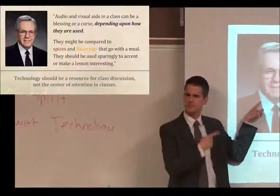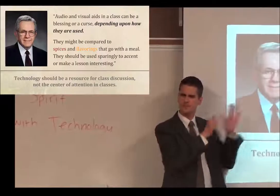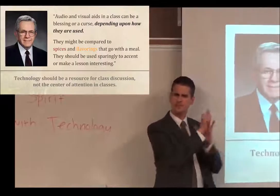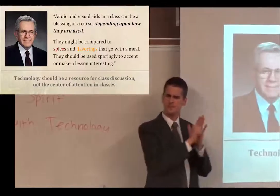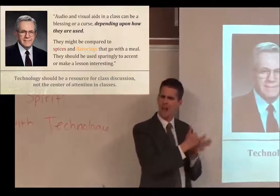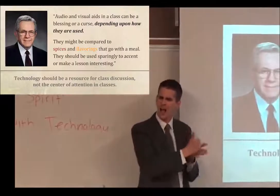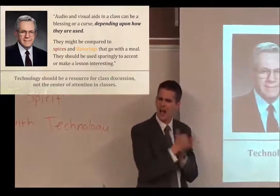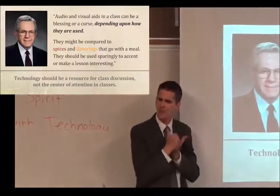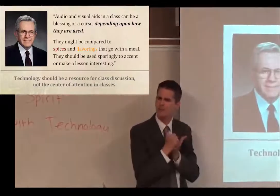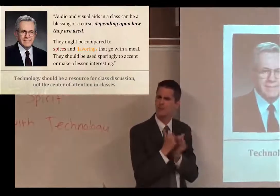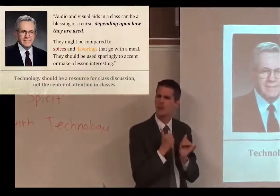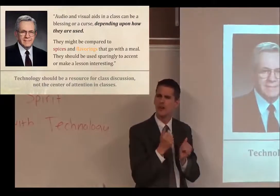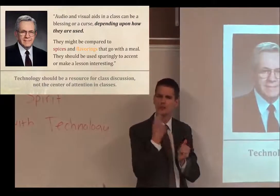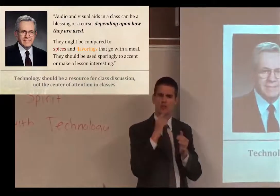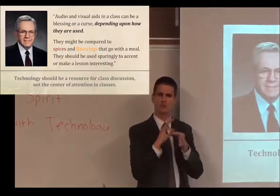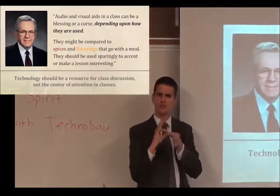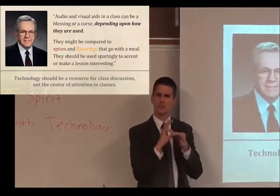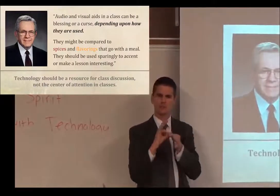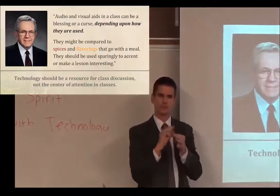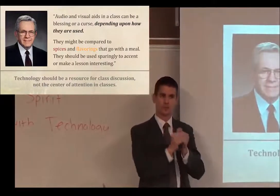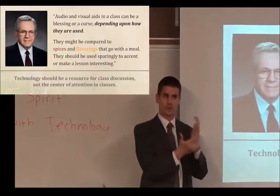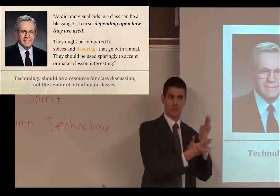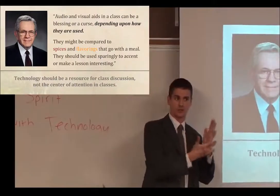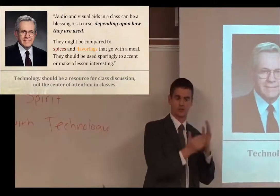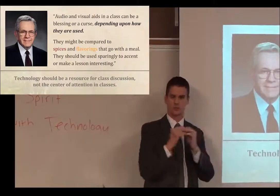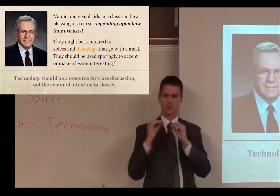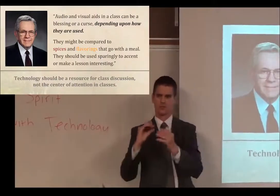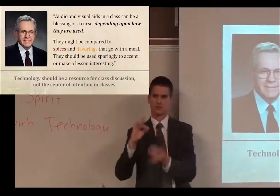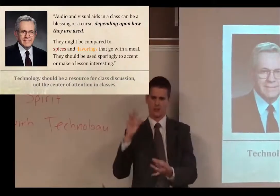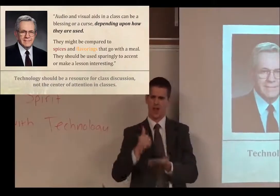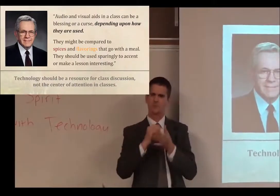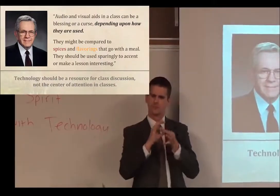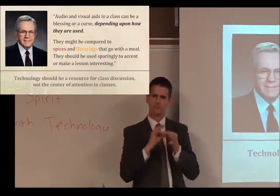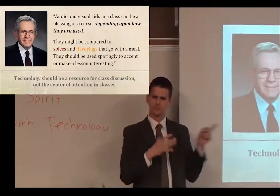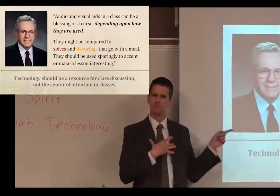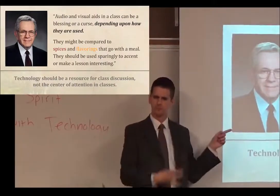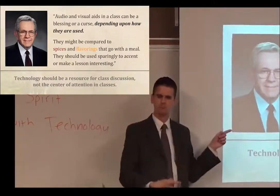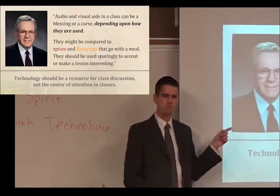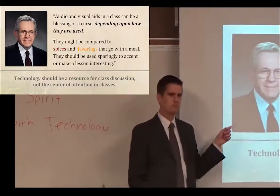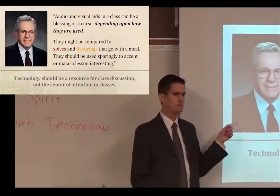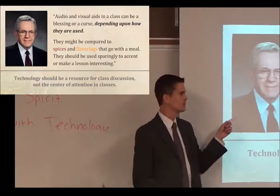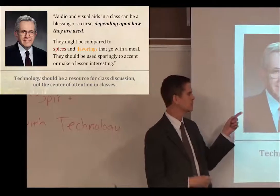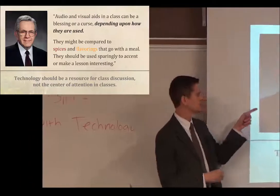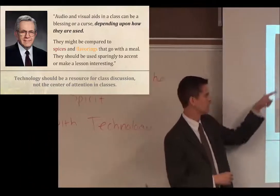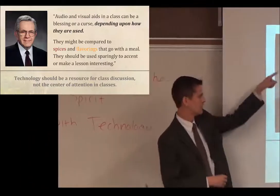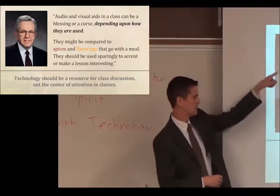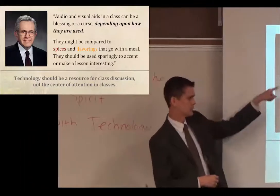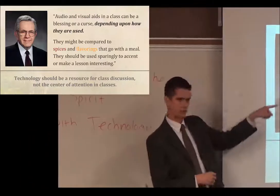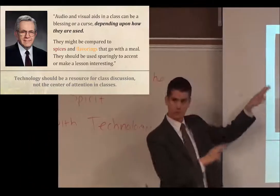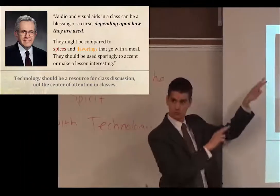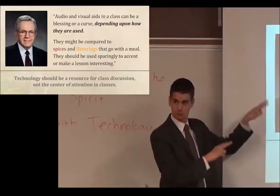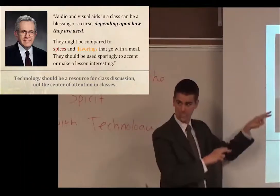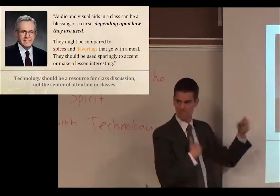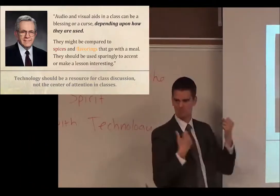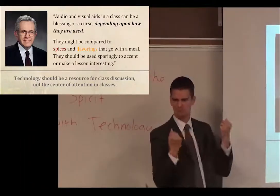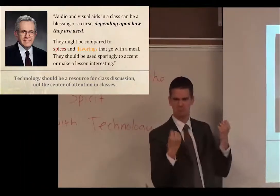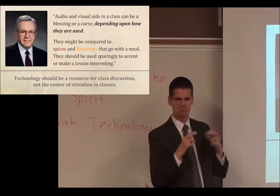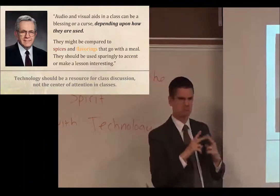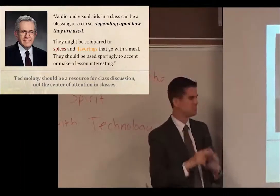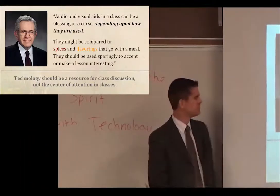All right. This has helped us to understand the relationship we have with technology and following the Spirit. Go ahead and read that,